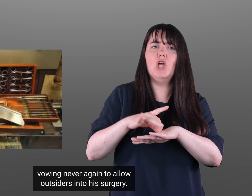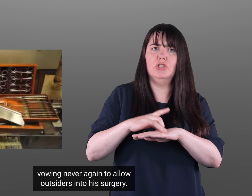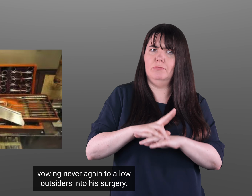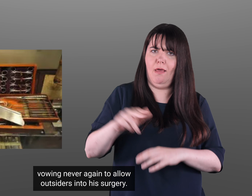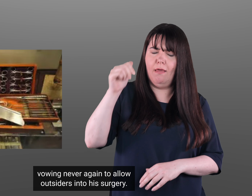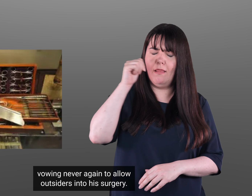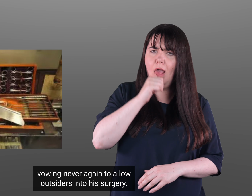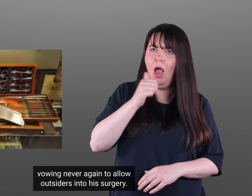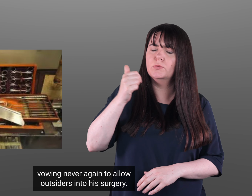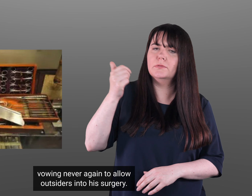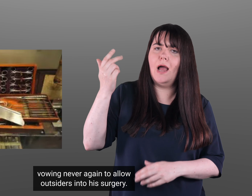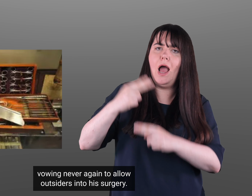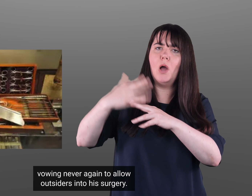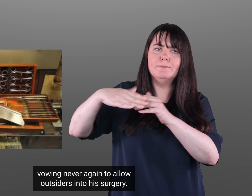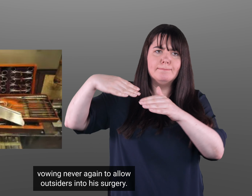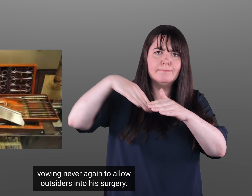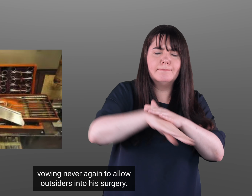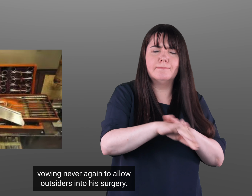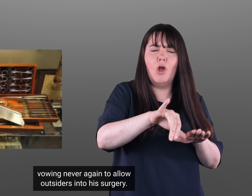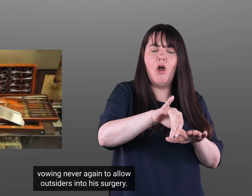vowing never again to allow outsiders into his surgery.